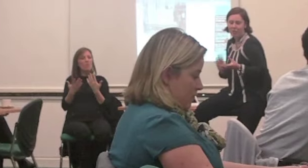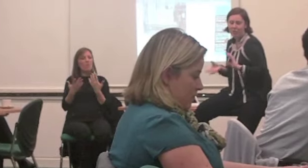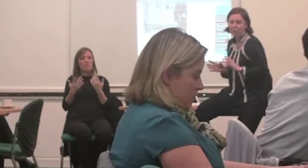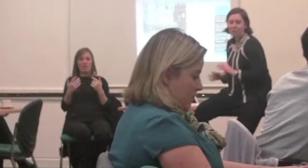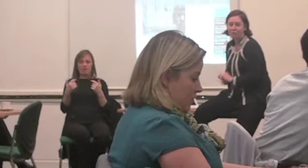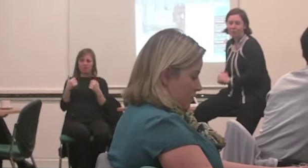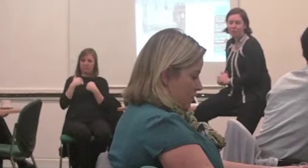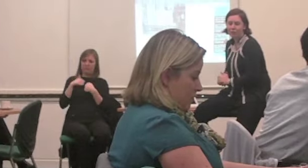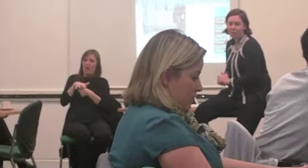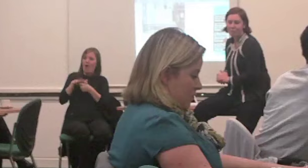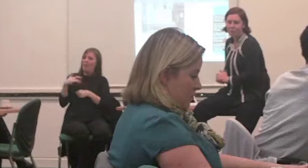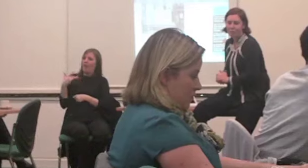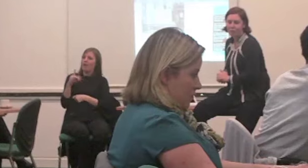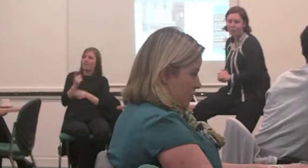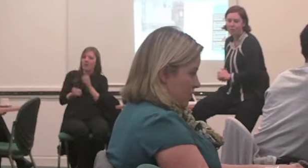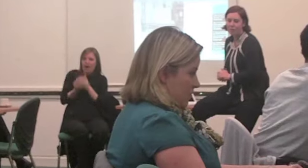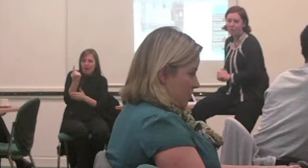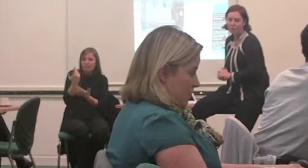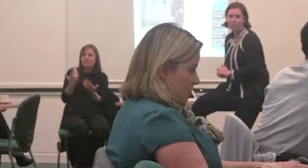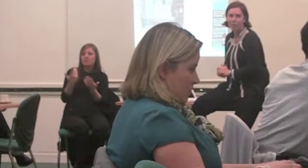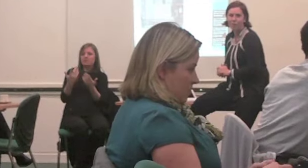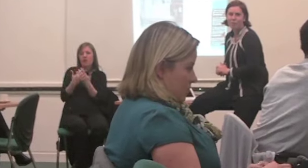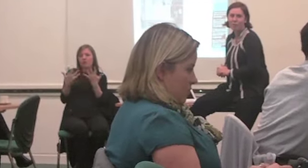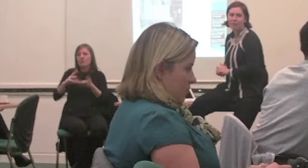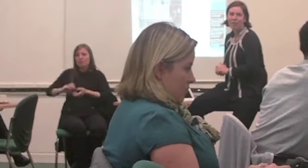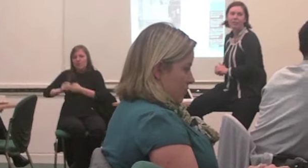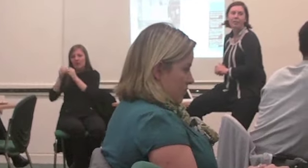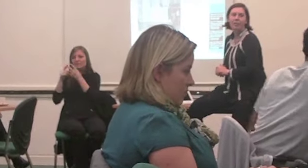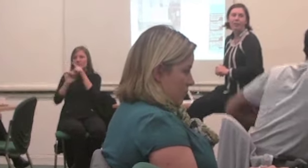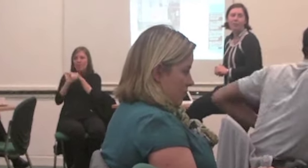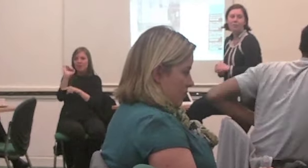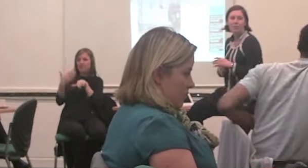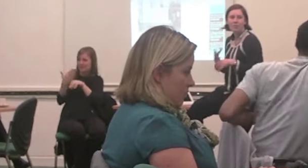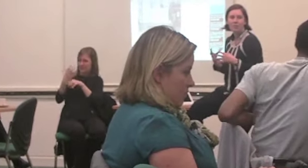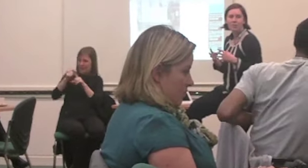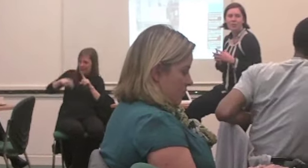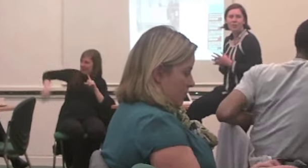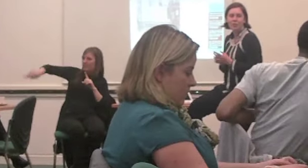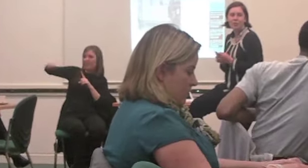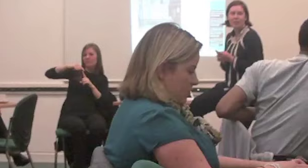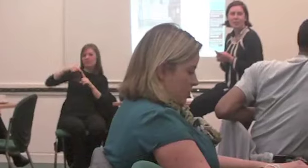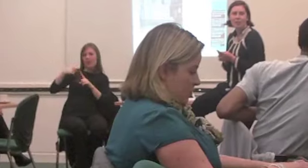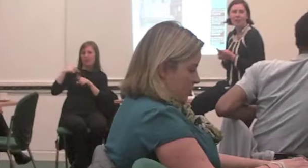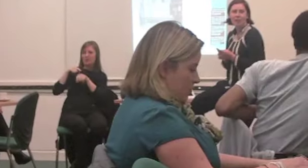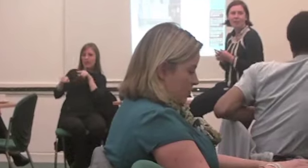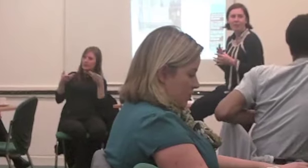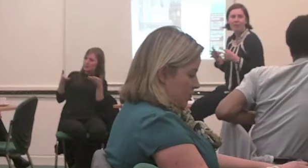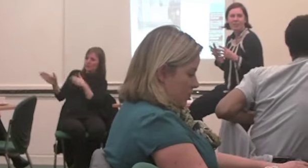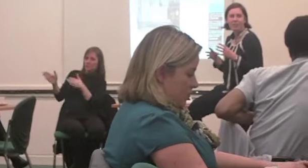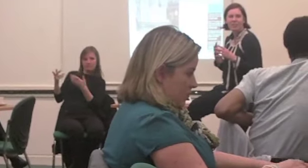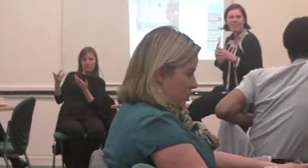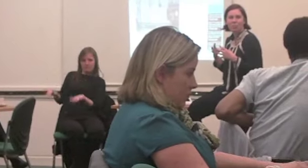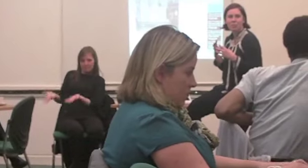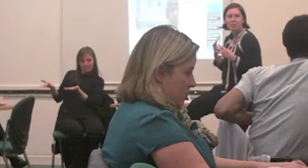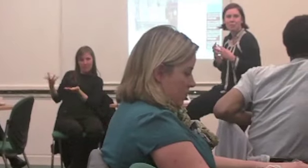what's going on in local life really, and there's a lot of kind of creative and cultural activity around here. So it's just kind of shining a light on that and just